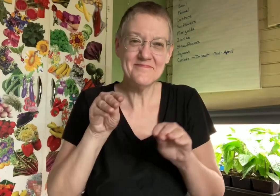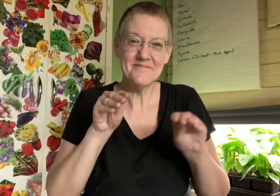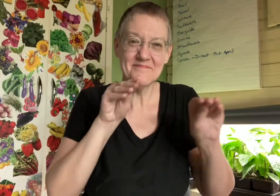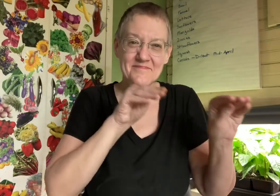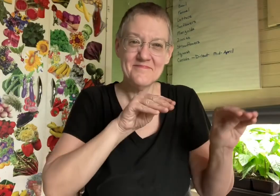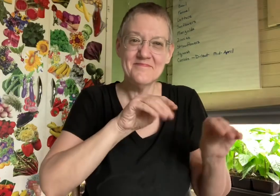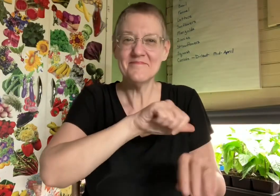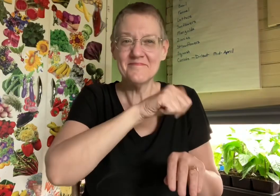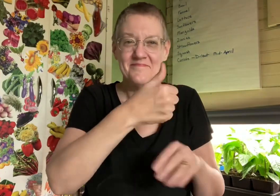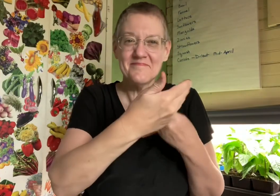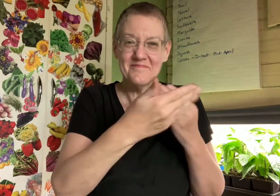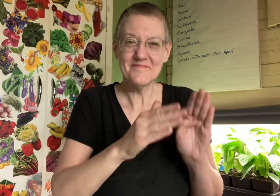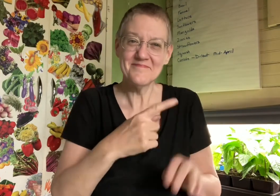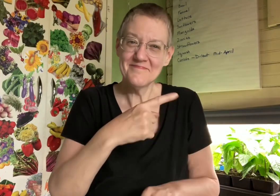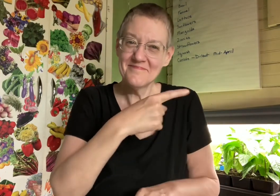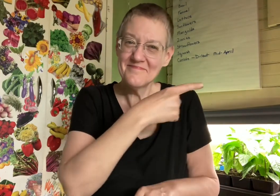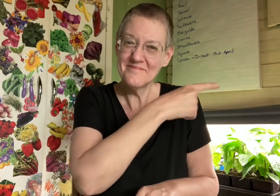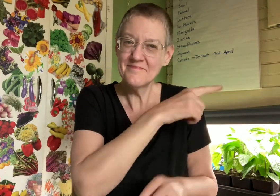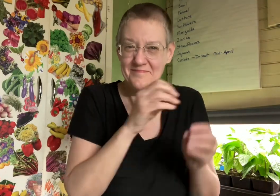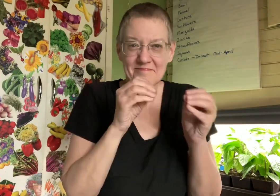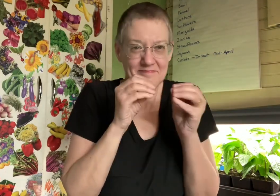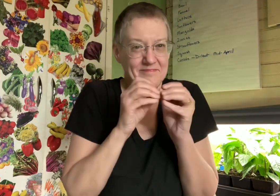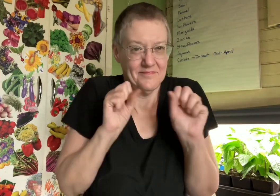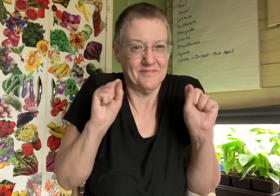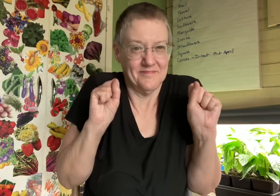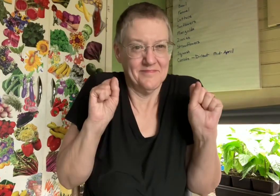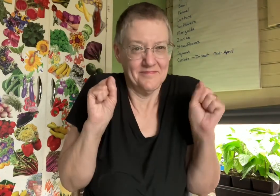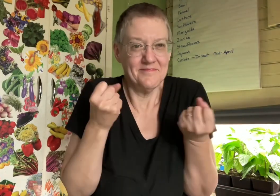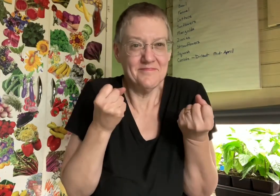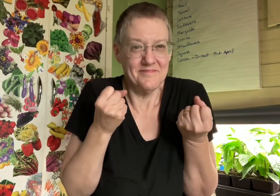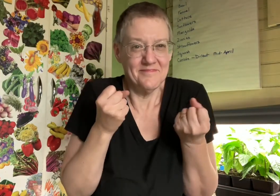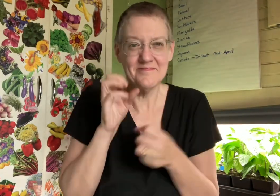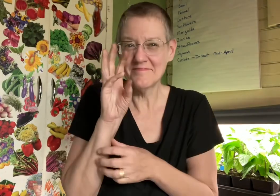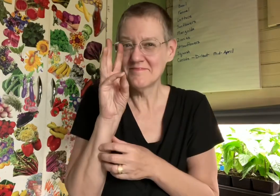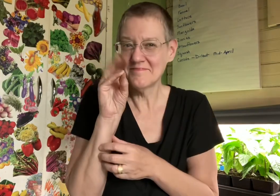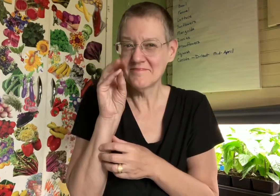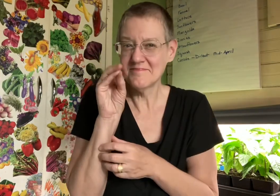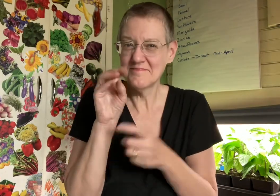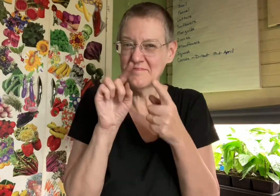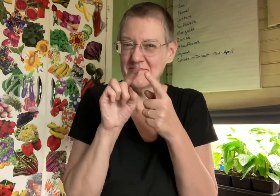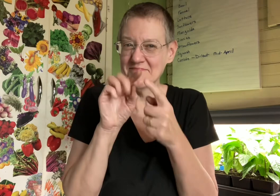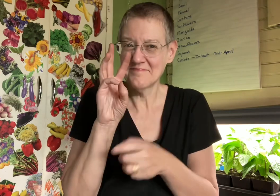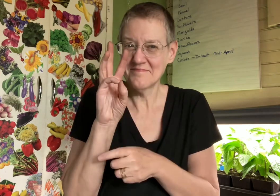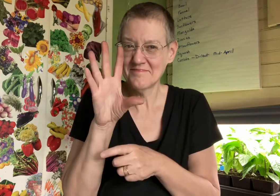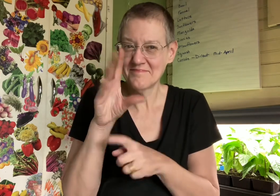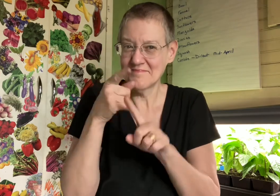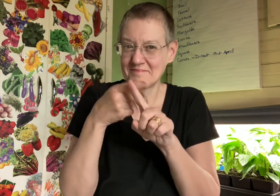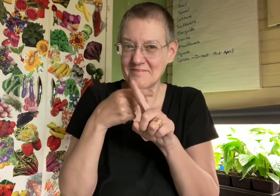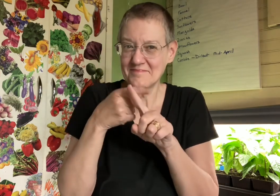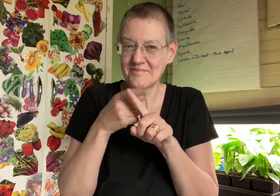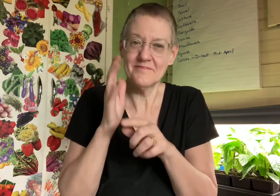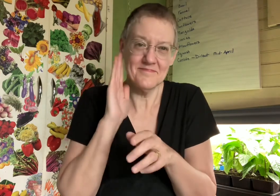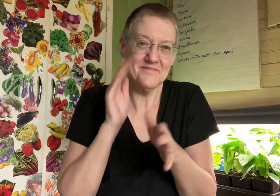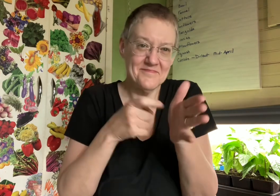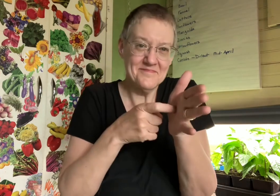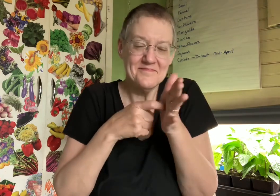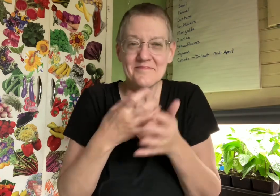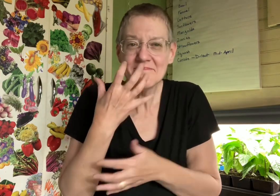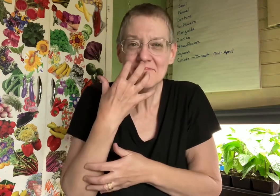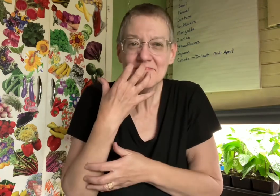So we need to move them to the other grow room. And it's colder down there, 60 to 65 degrees in there, so we're going to have to